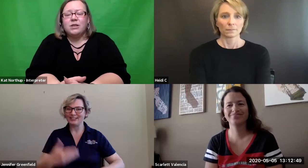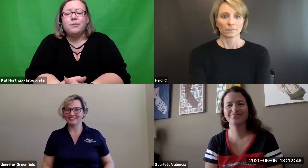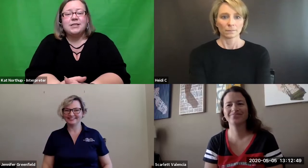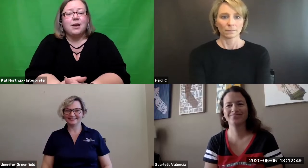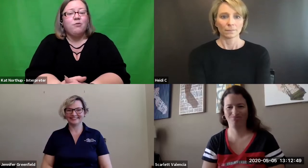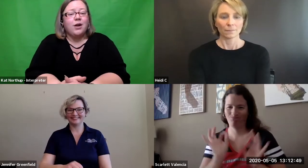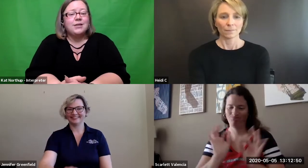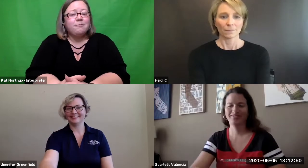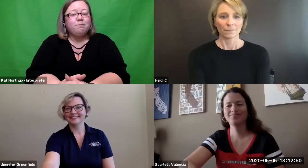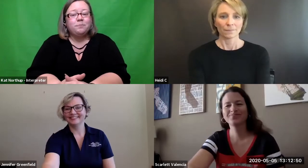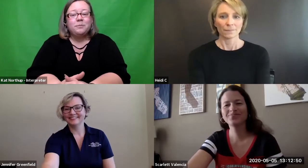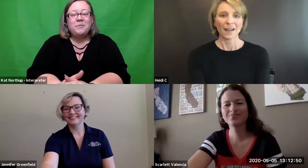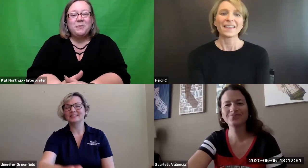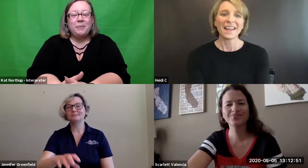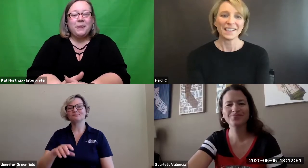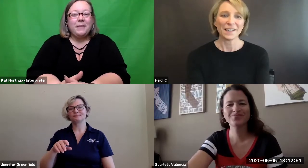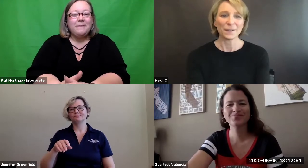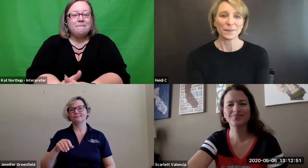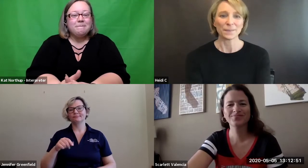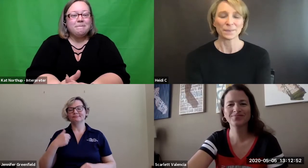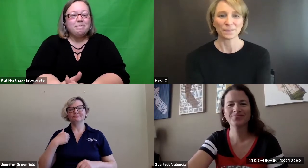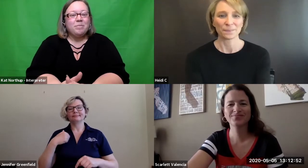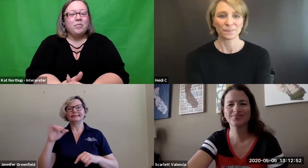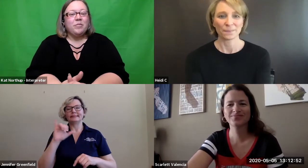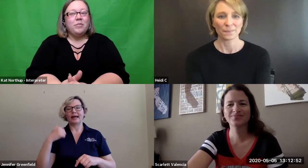that's going to be the best time for us. Thank you.